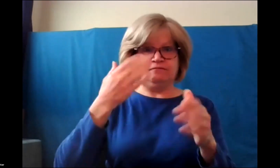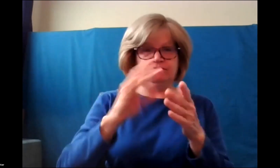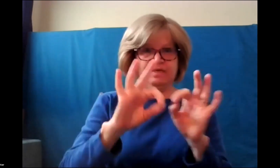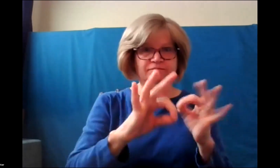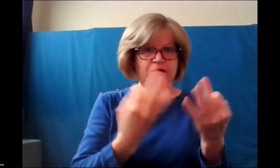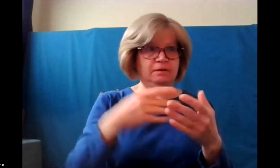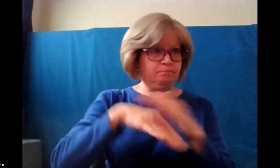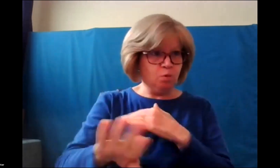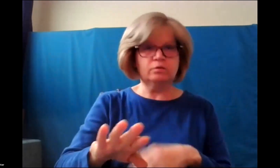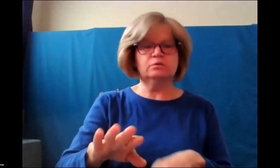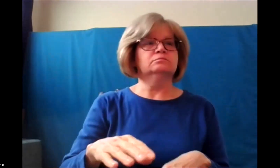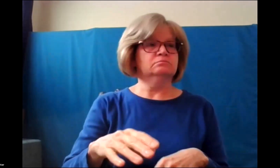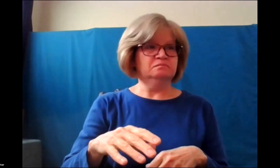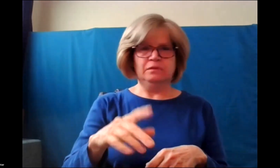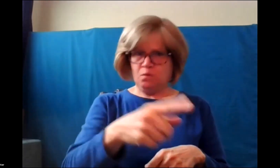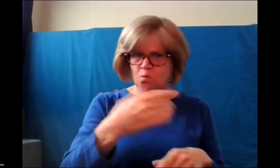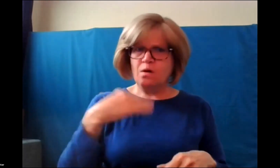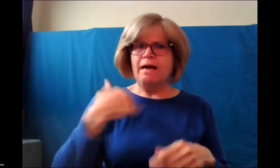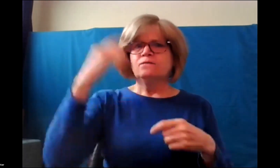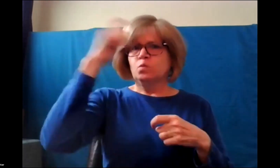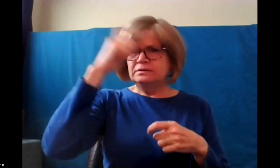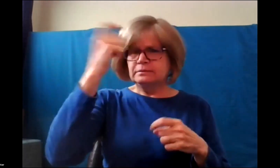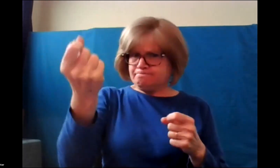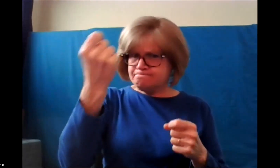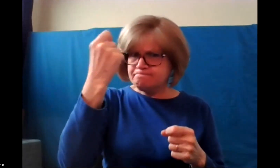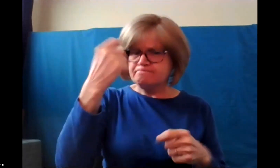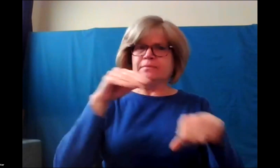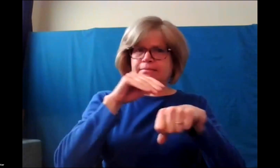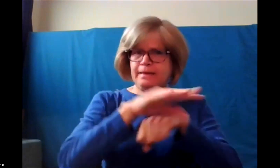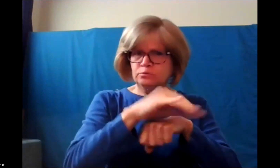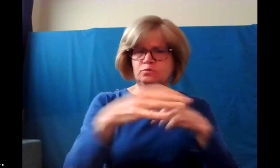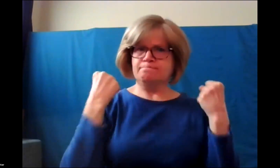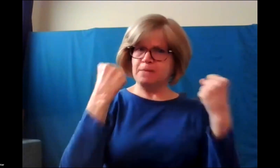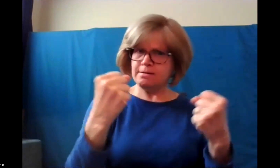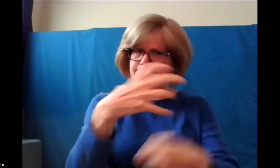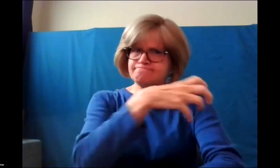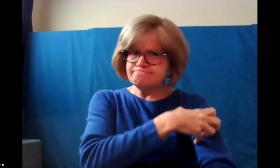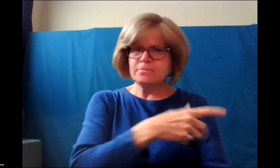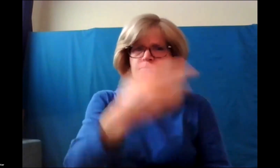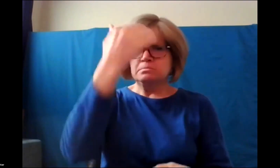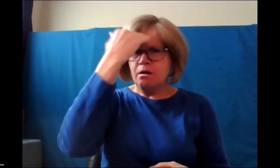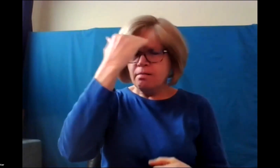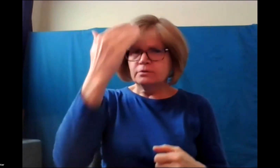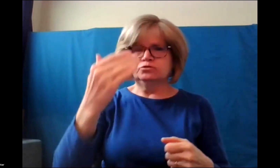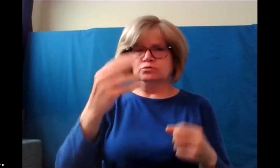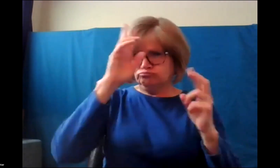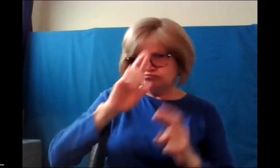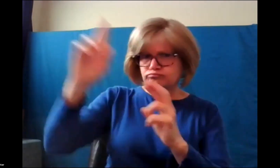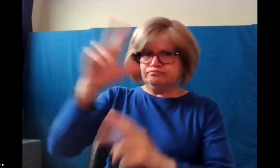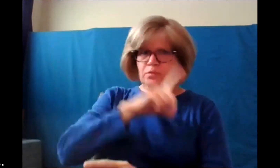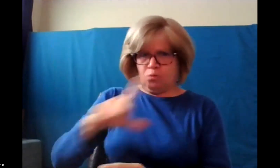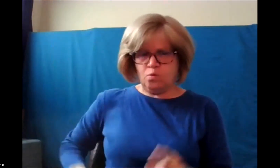him, the Spirit of wisdom and understanding, the Spirit of counsel and might, the Spirit of knowledge and the fear of the